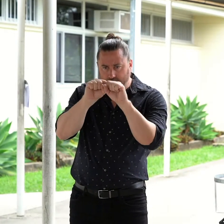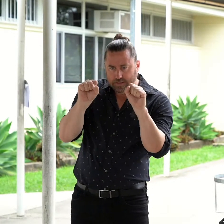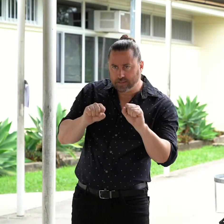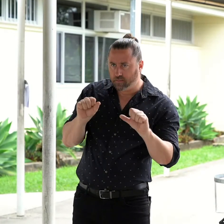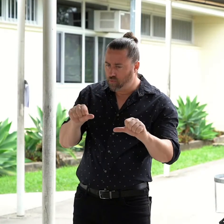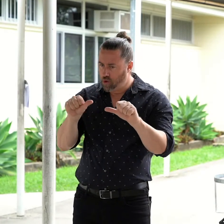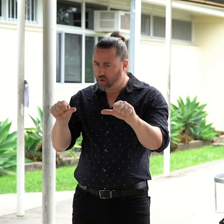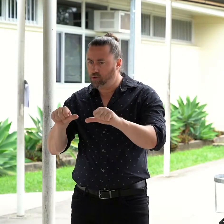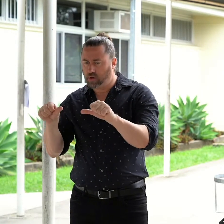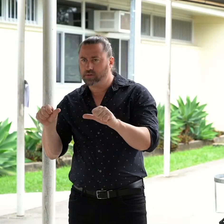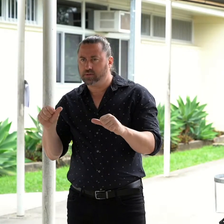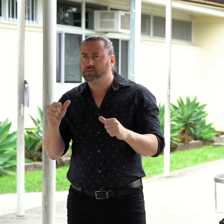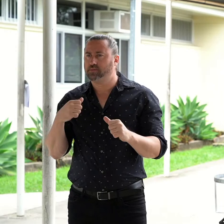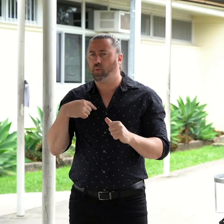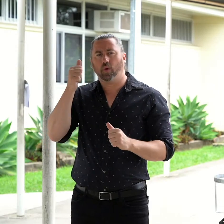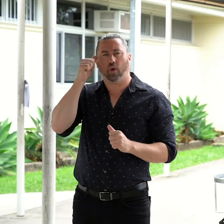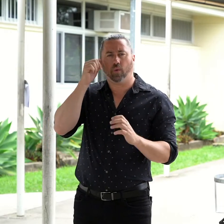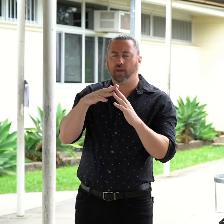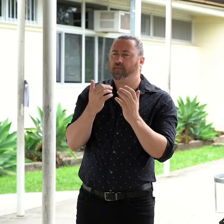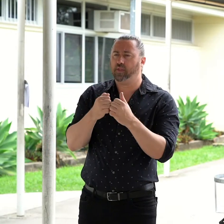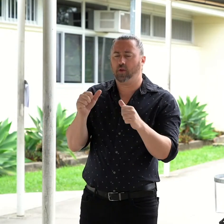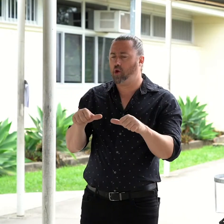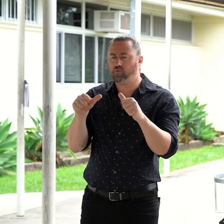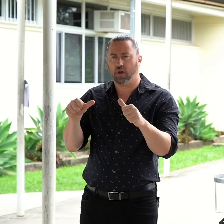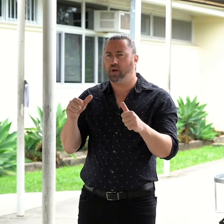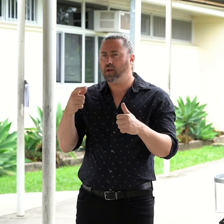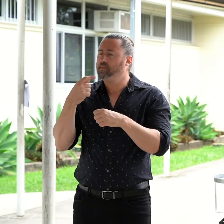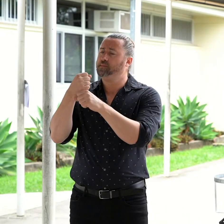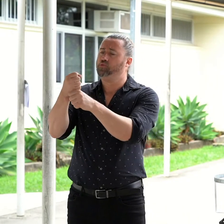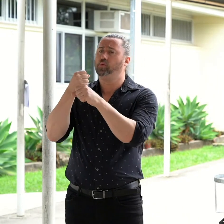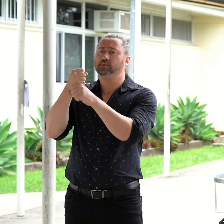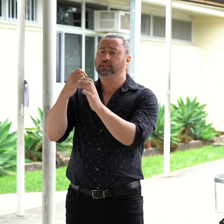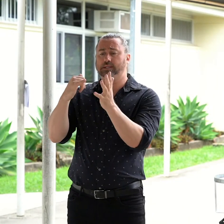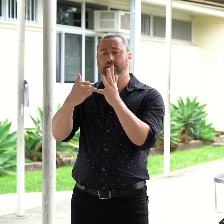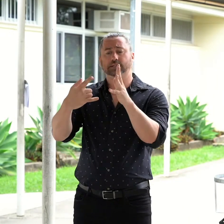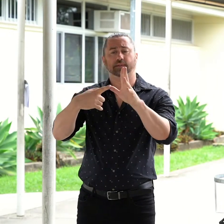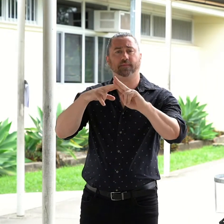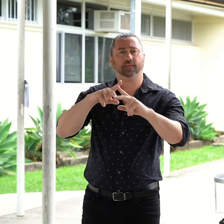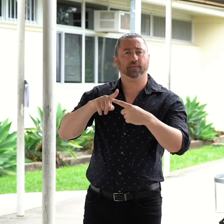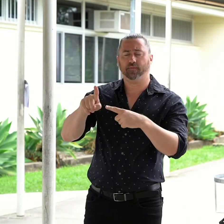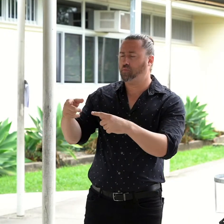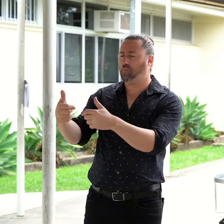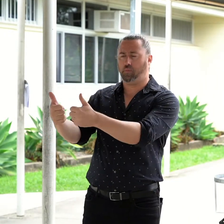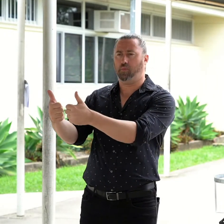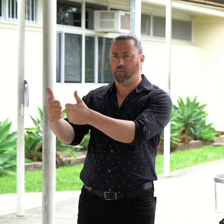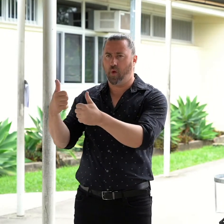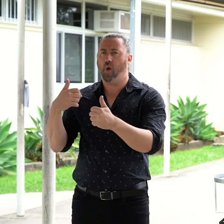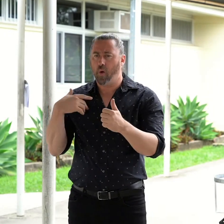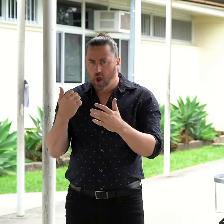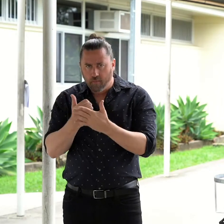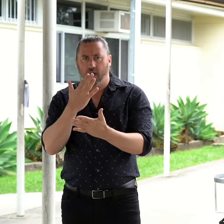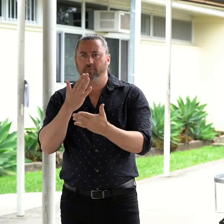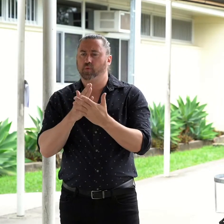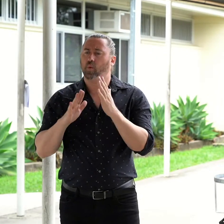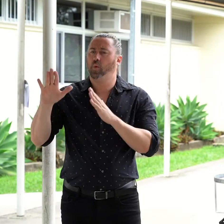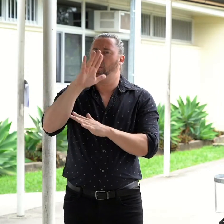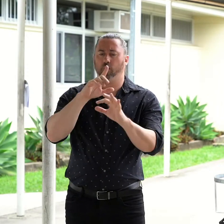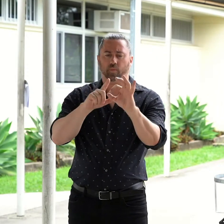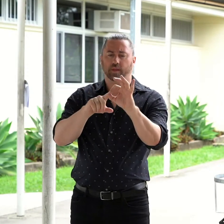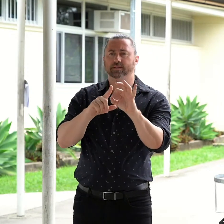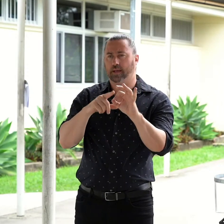get strong assurances from those people that we've got very good processes in place to keep Queenslanders and more broadly